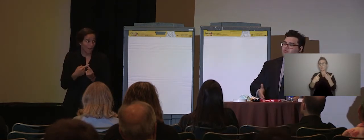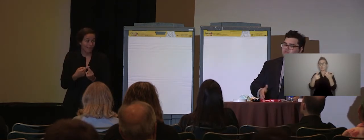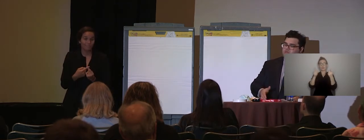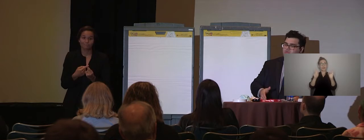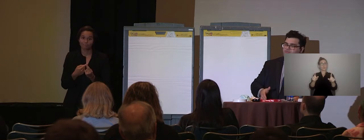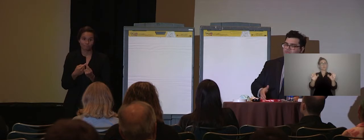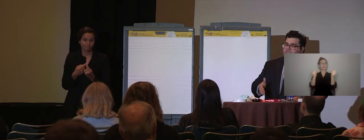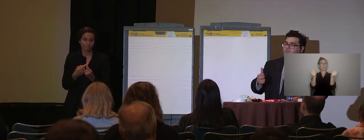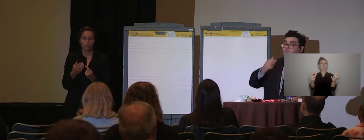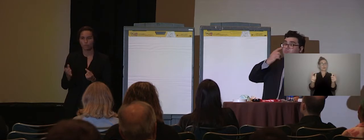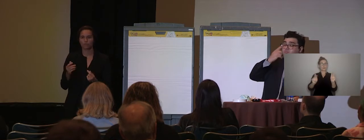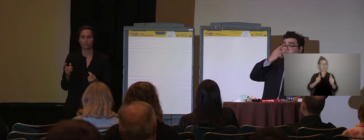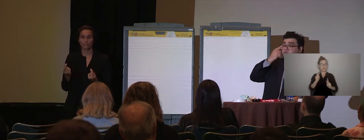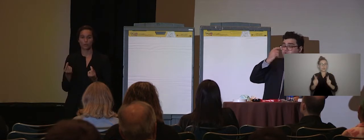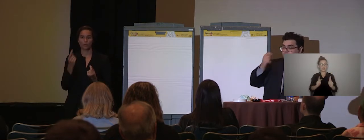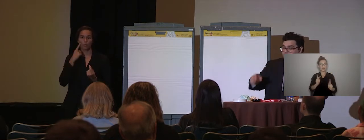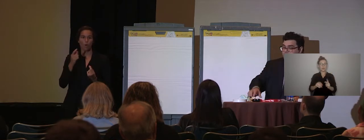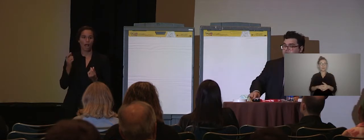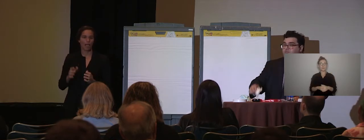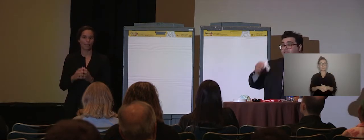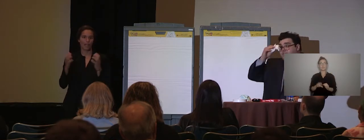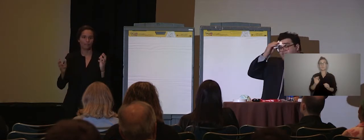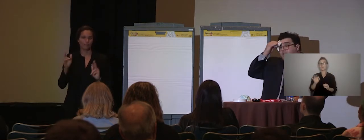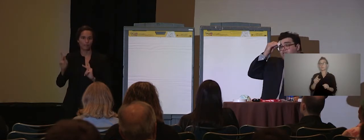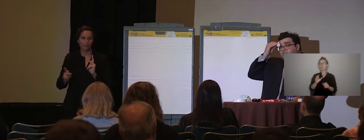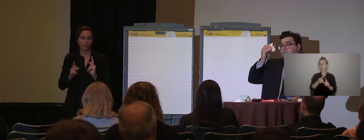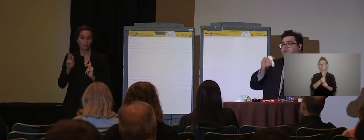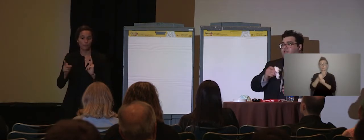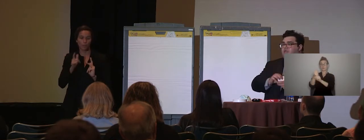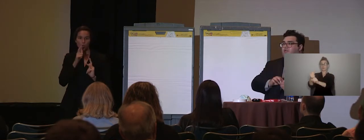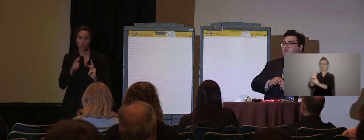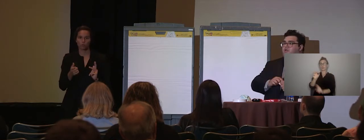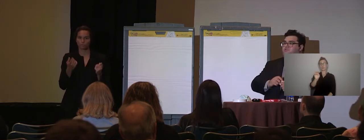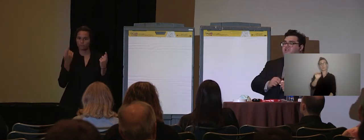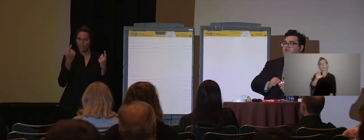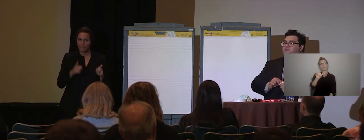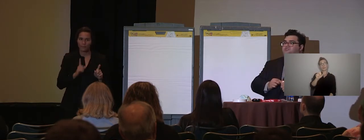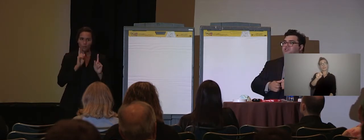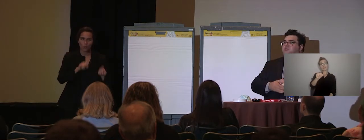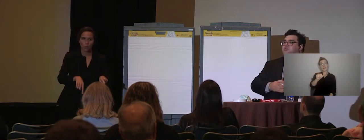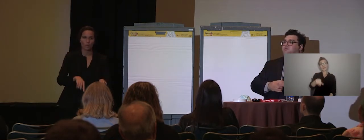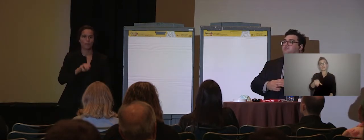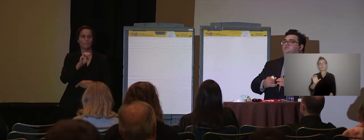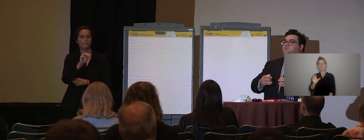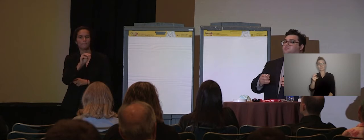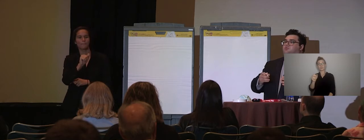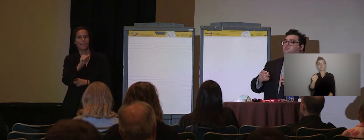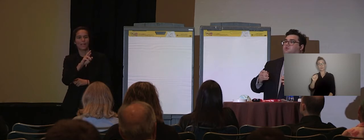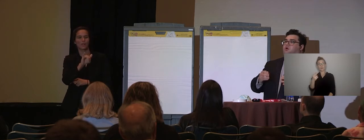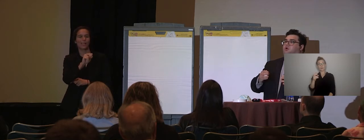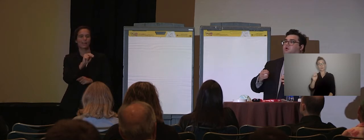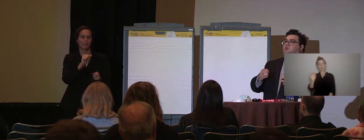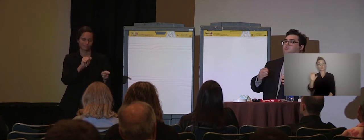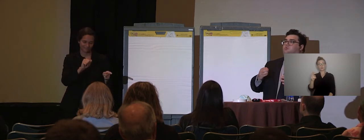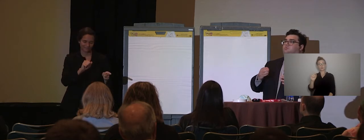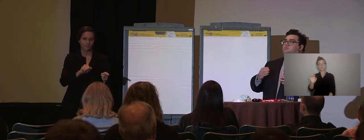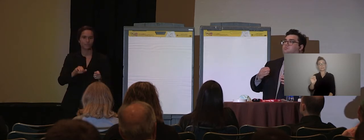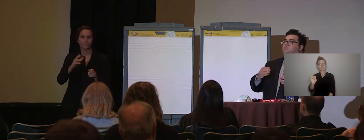people. And people who end up at places like Marianna, Chattahoochee, those are people who